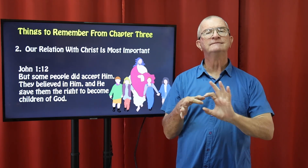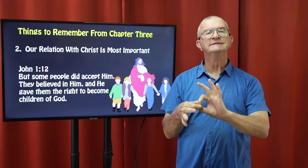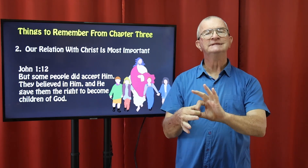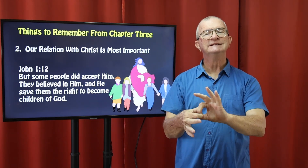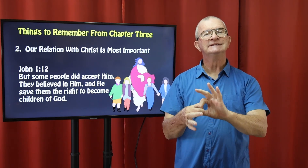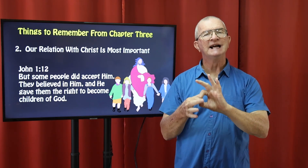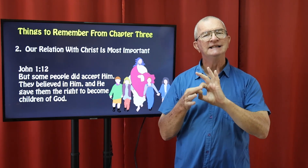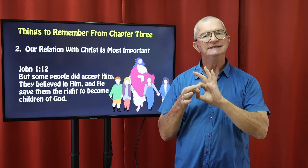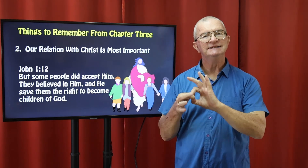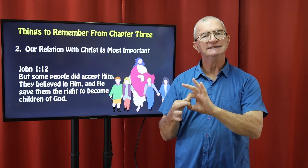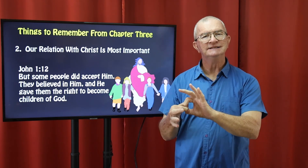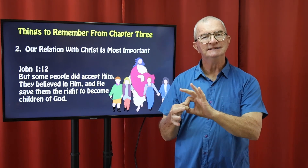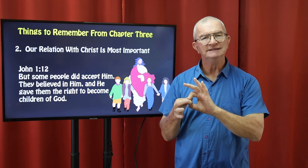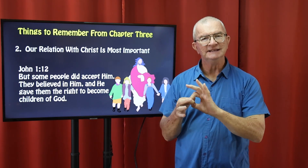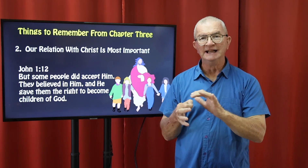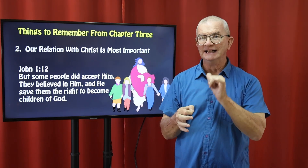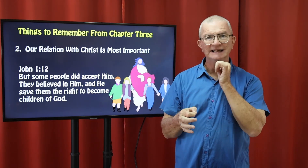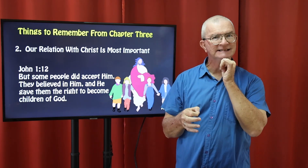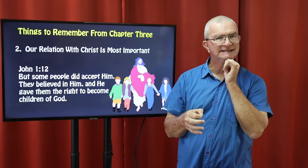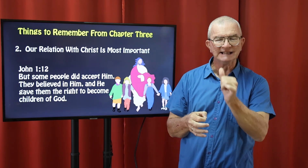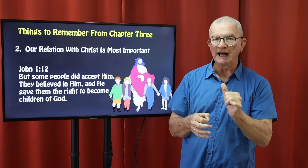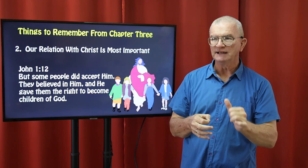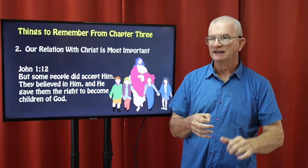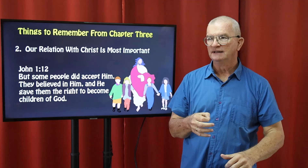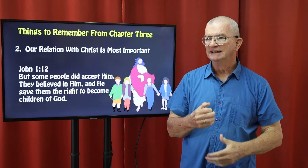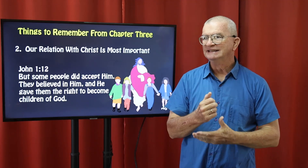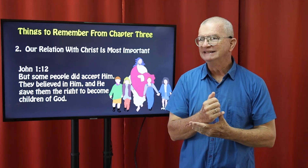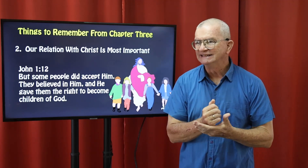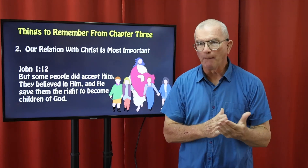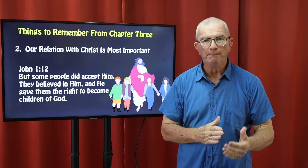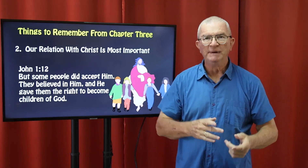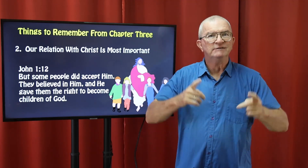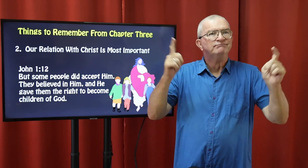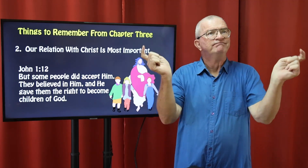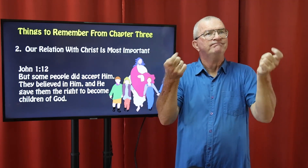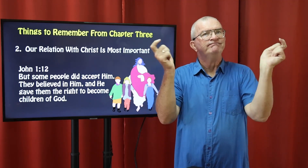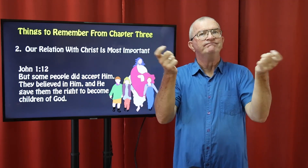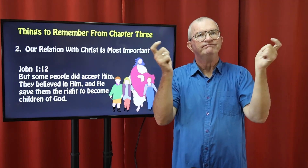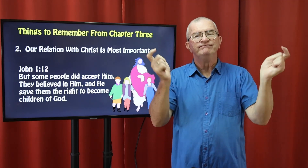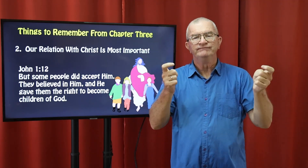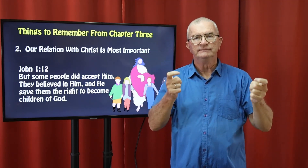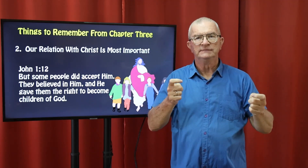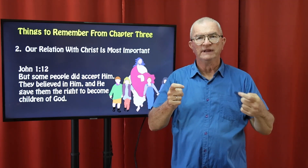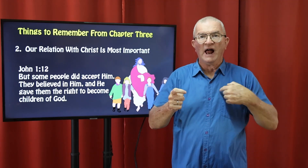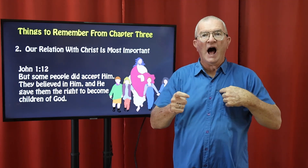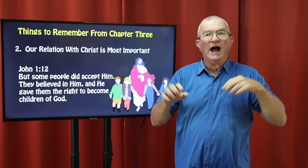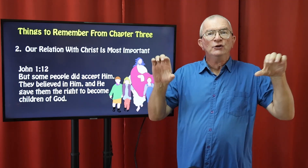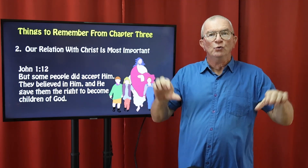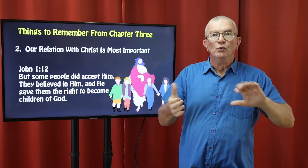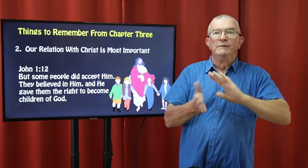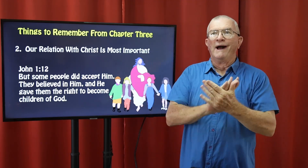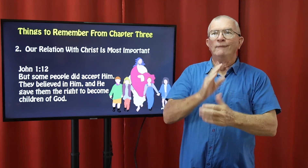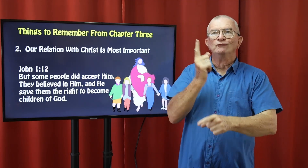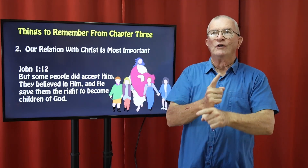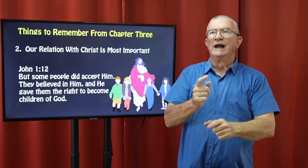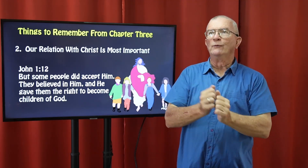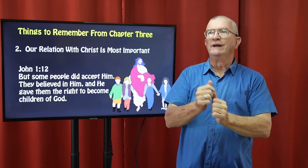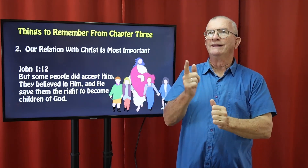It's a relationship. It's not some ritual that I do to become right with